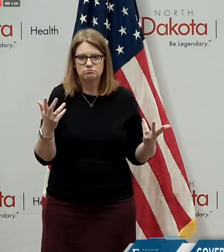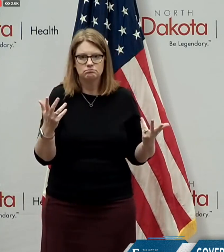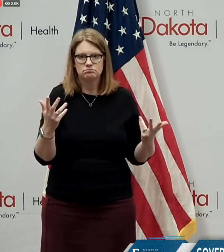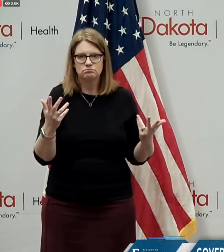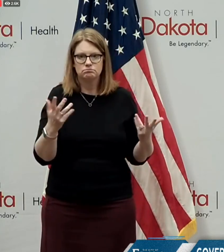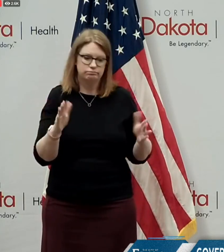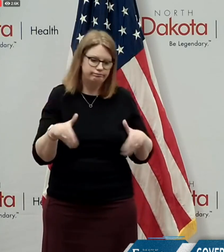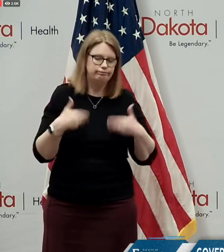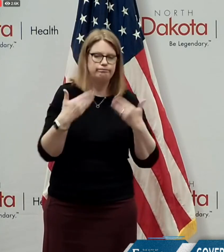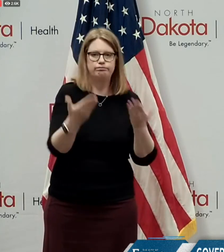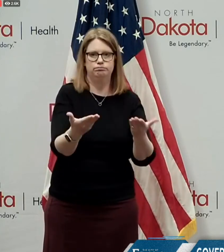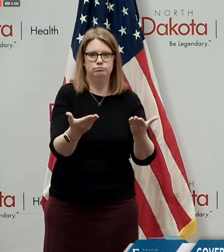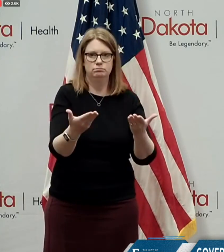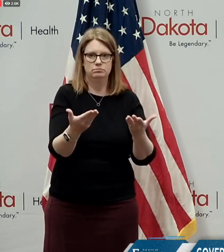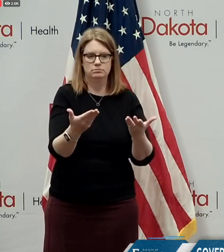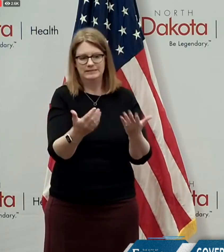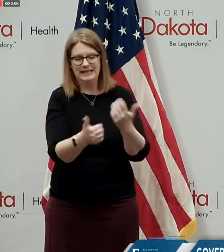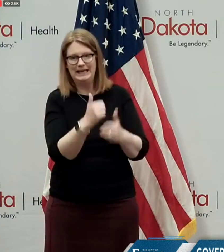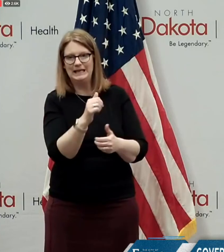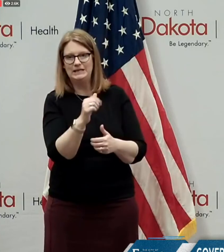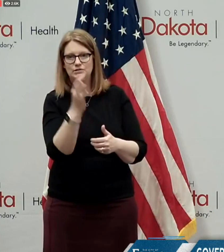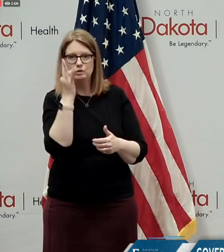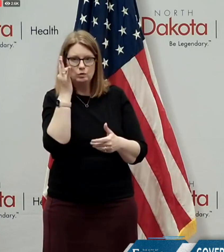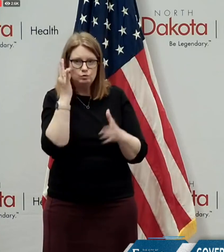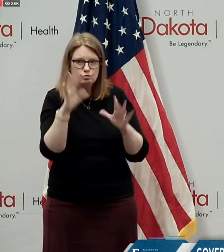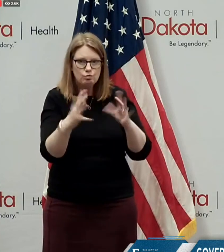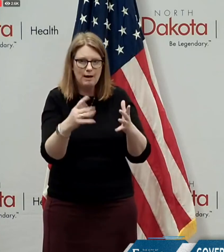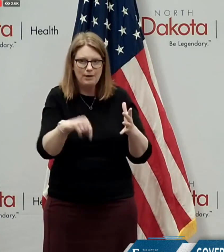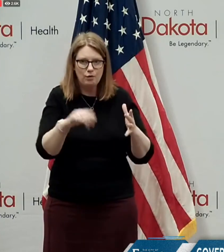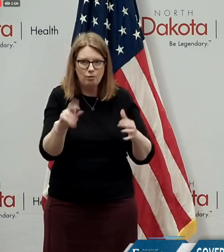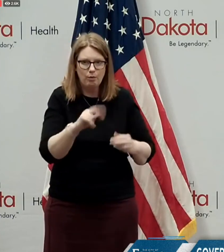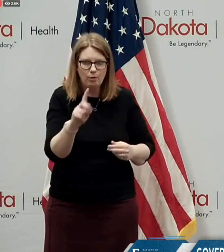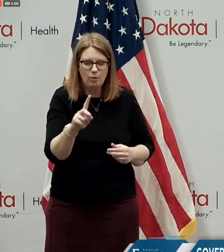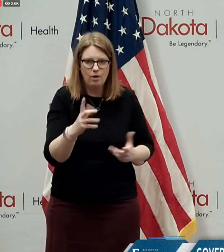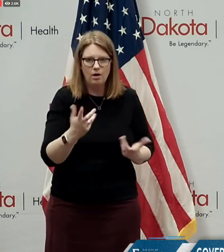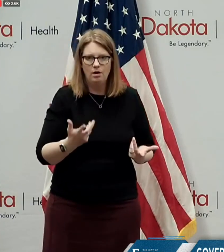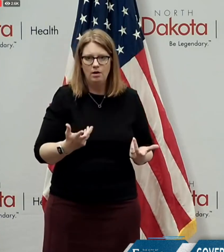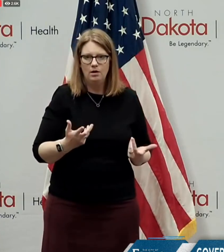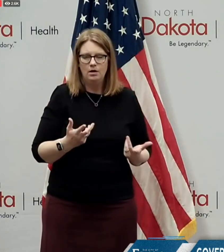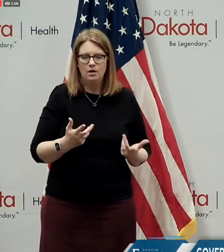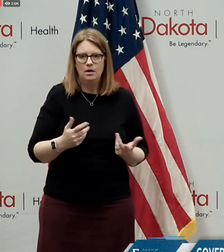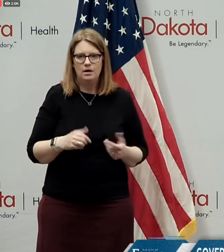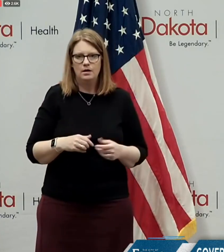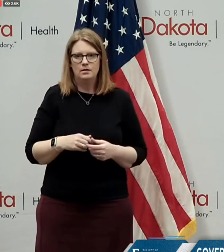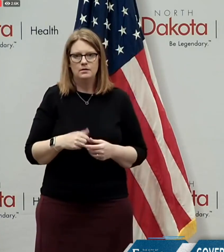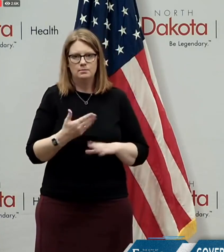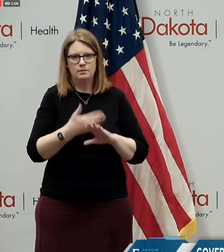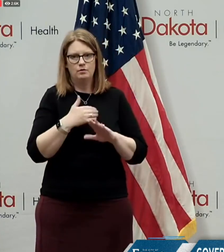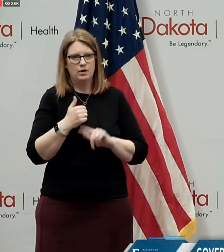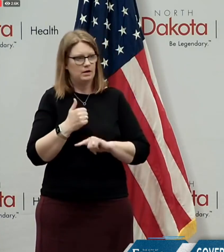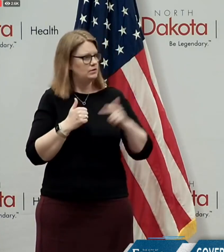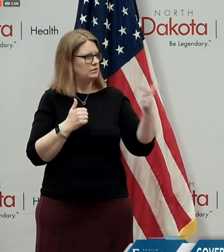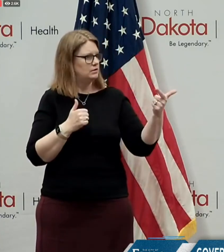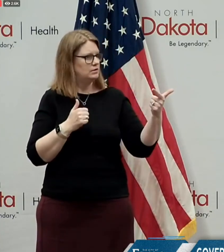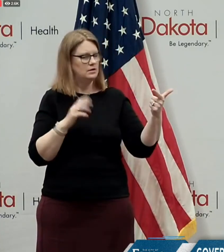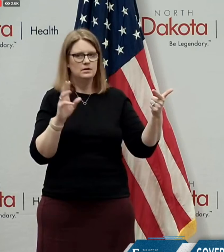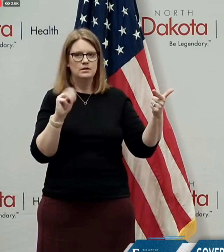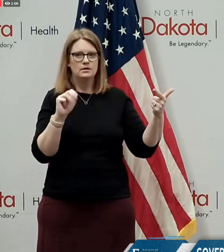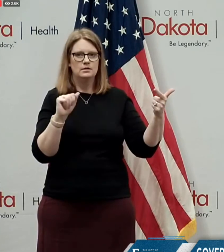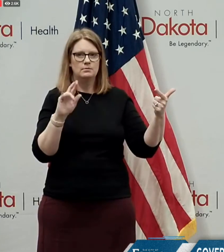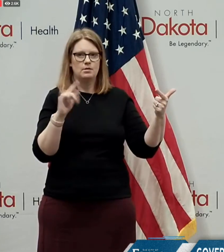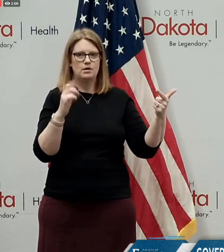is given to each tribe in North Dakota. But again, before I turn it over to